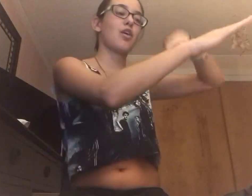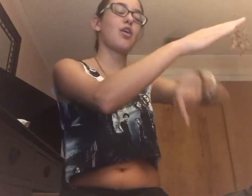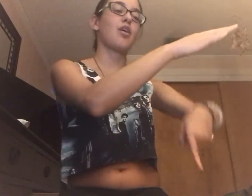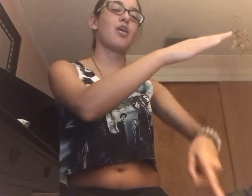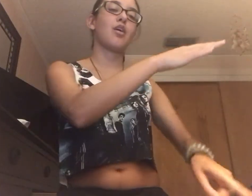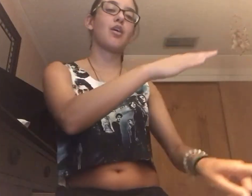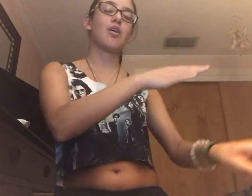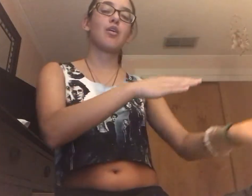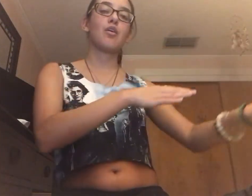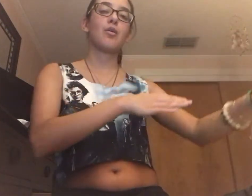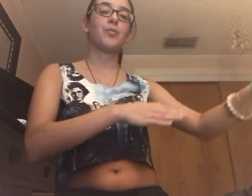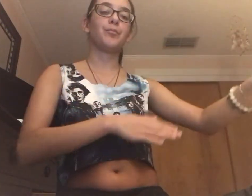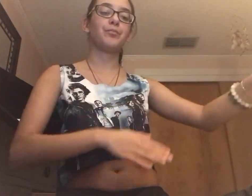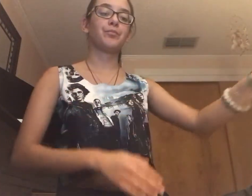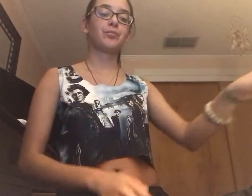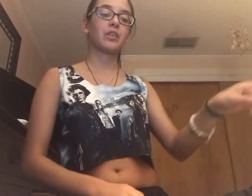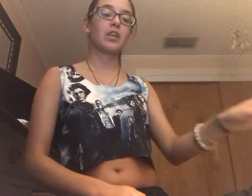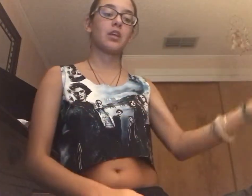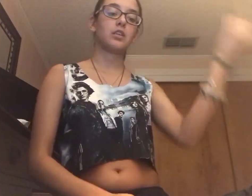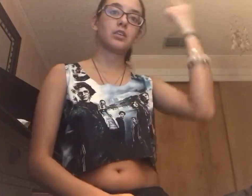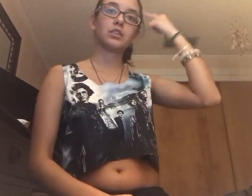What is